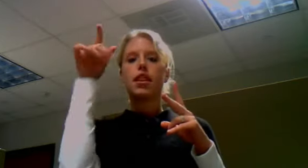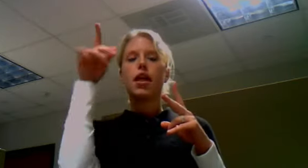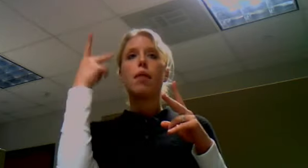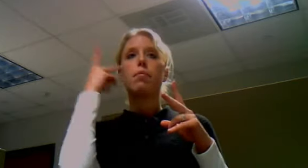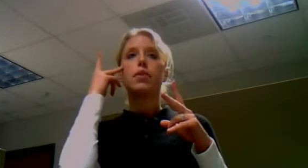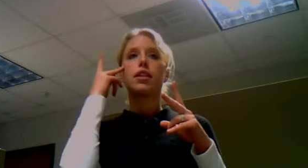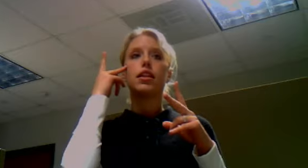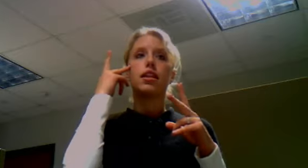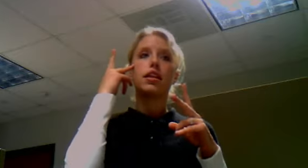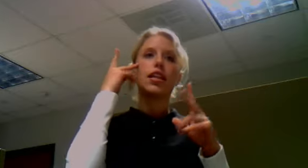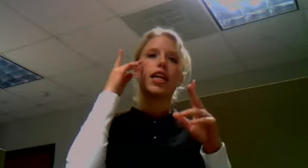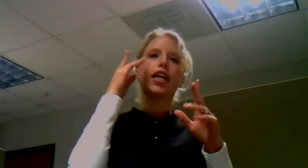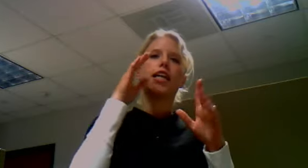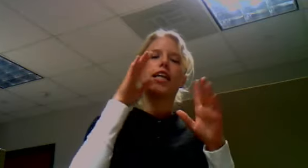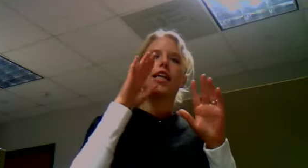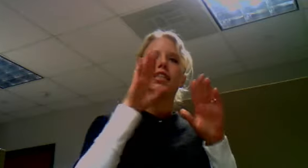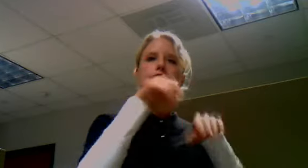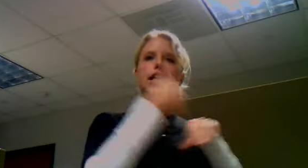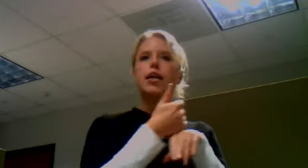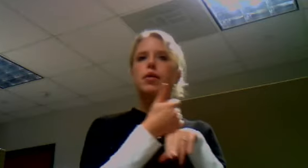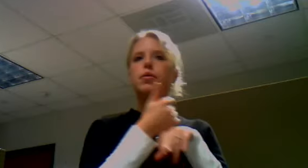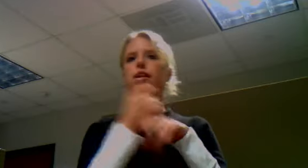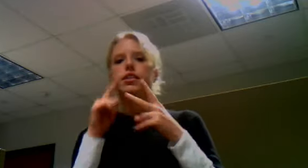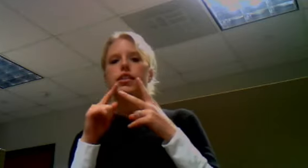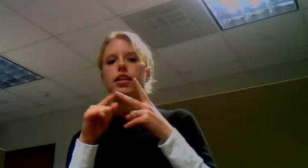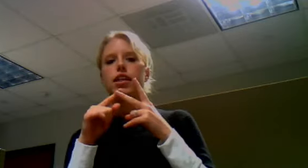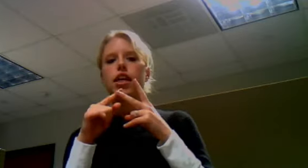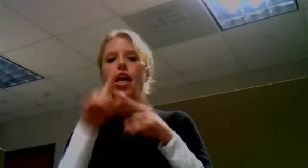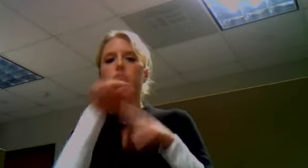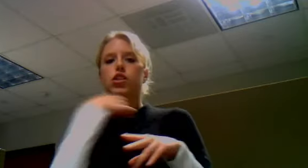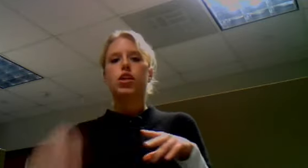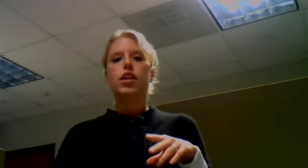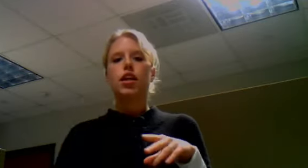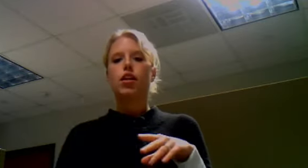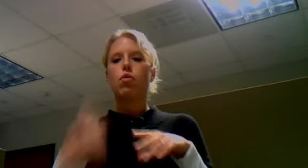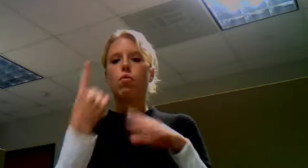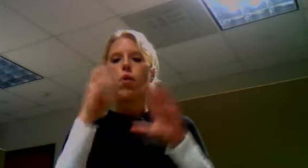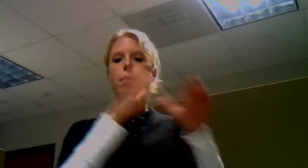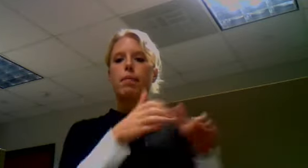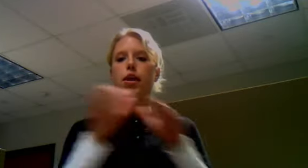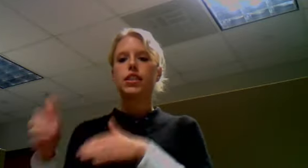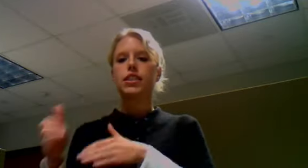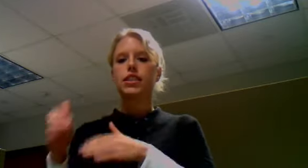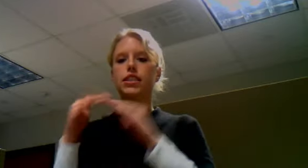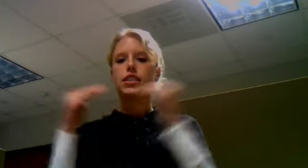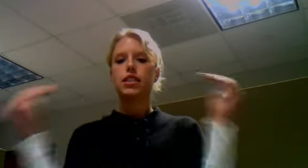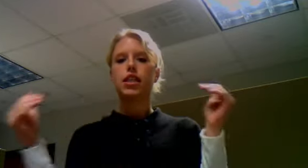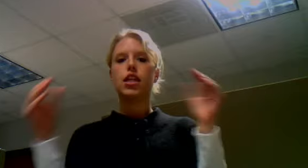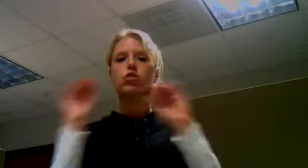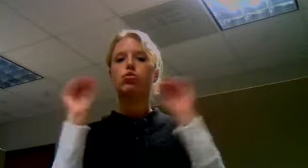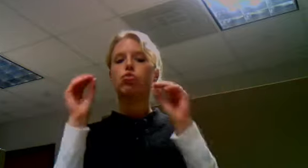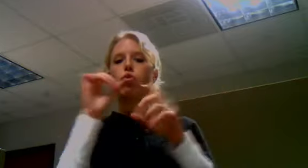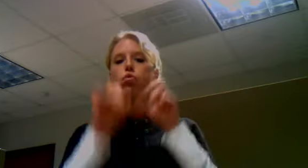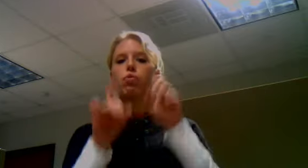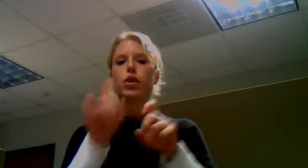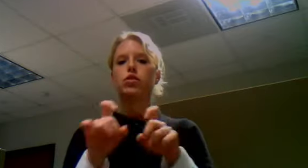of the political system. Statically, China is a one-party system, authoritarian, there's no question about it. Dynamically, it